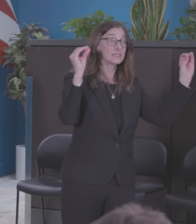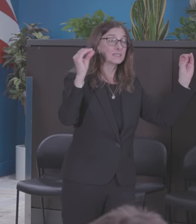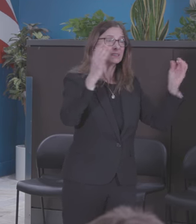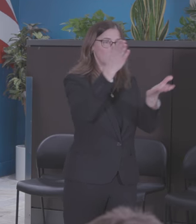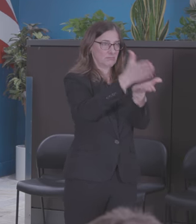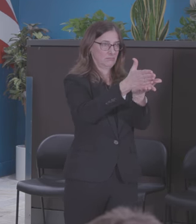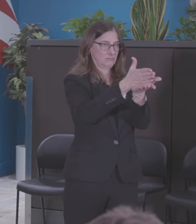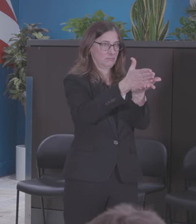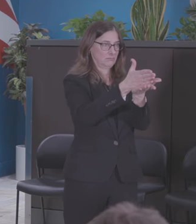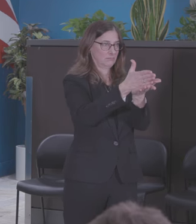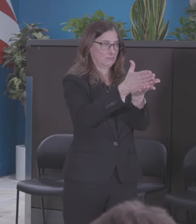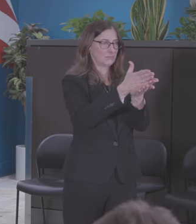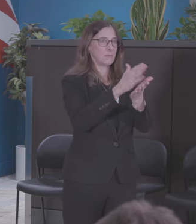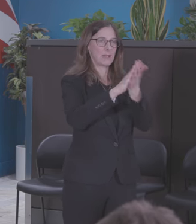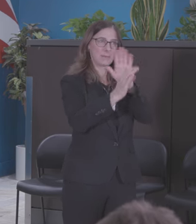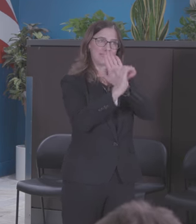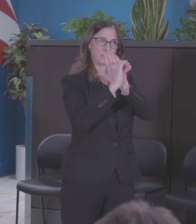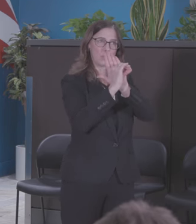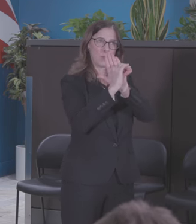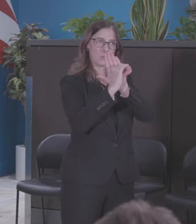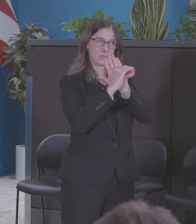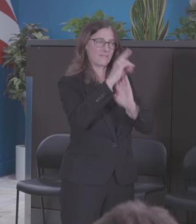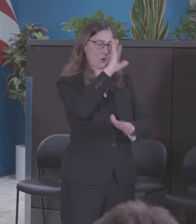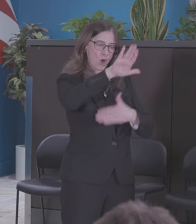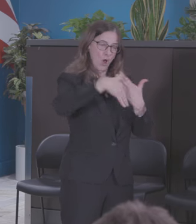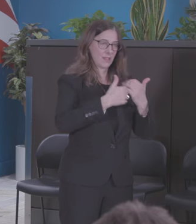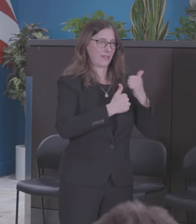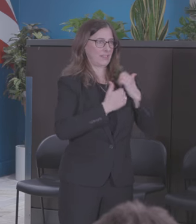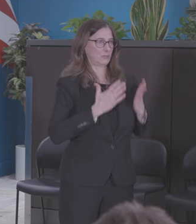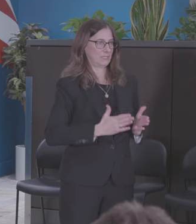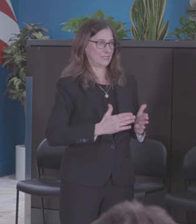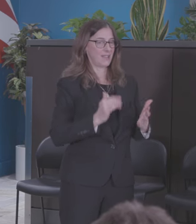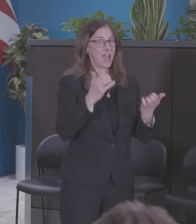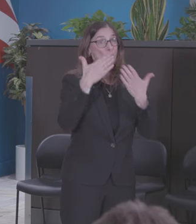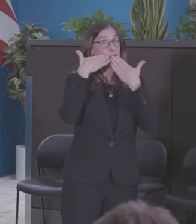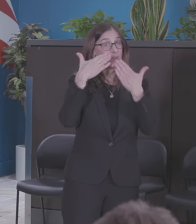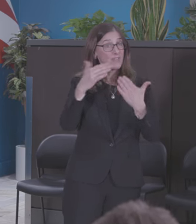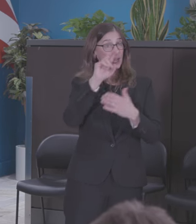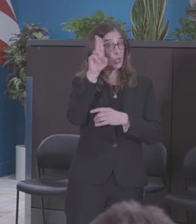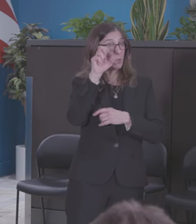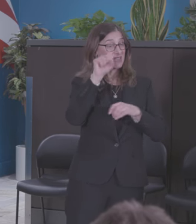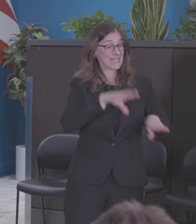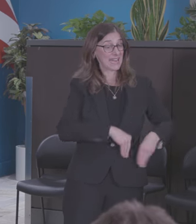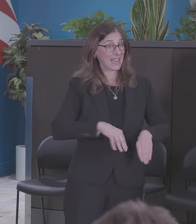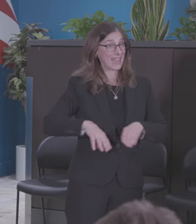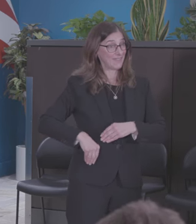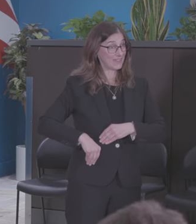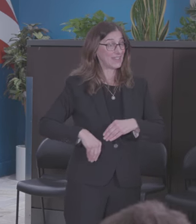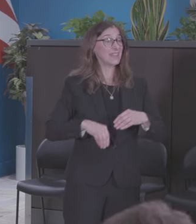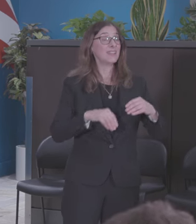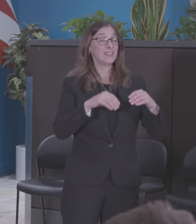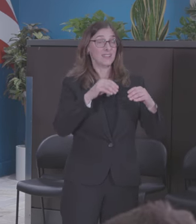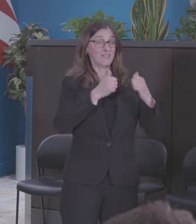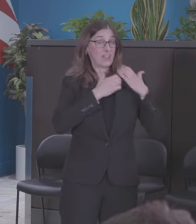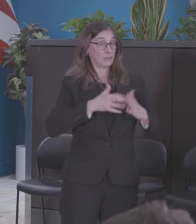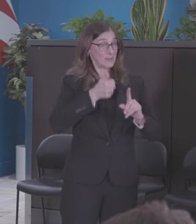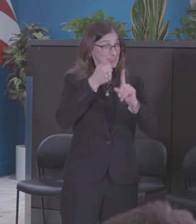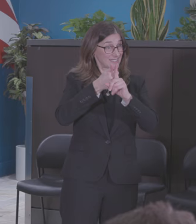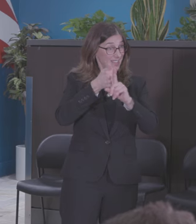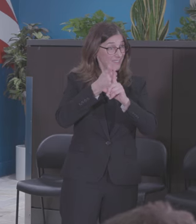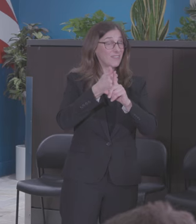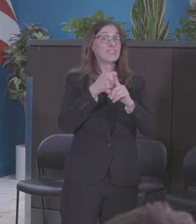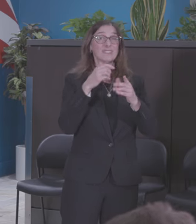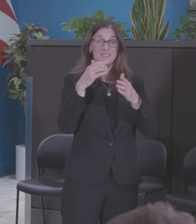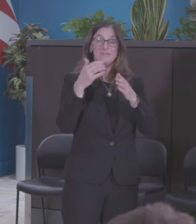our veterans. So I want to thank U.S. Navy veteran, president and CEO of the New England Center for Homeless Veterans, Andy McCauley, for hosting